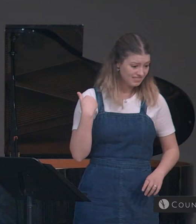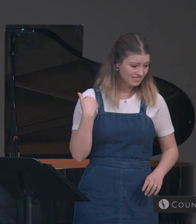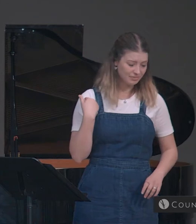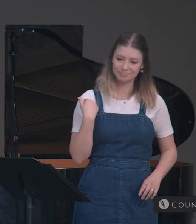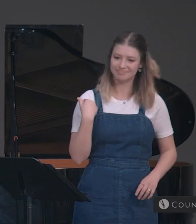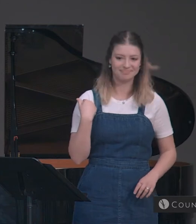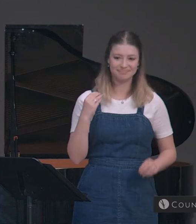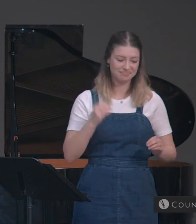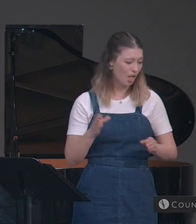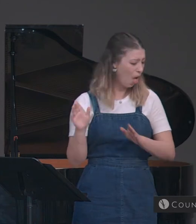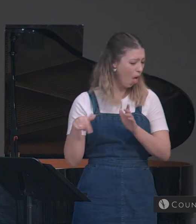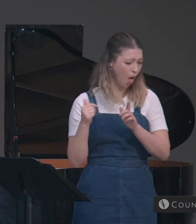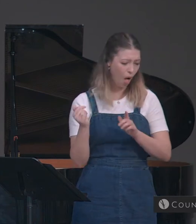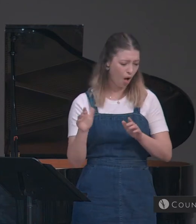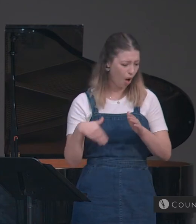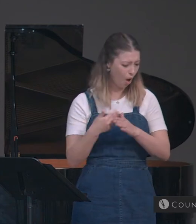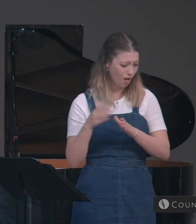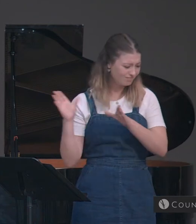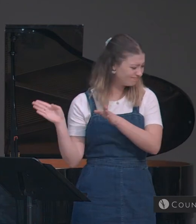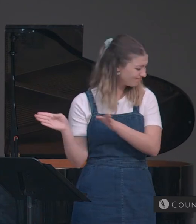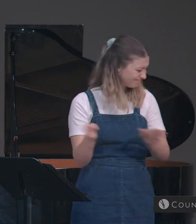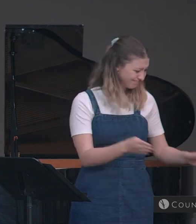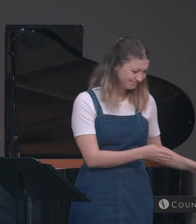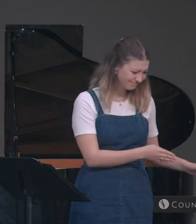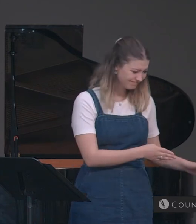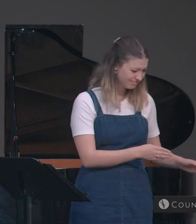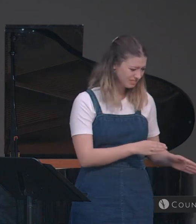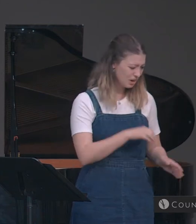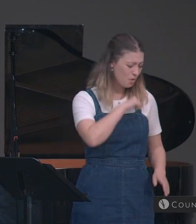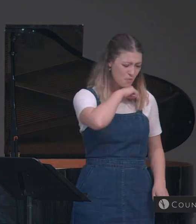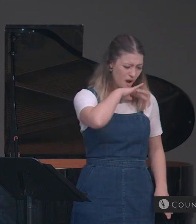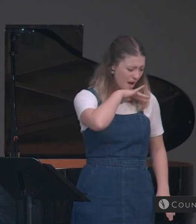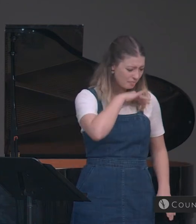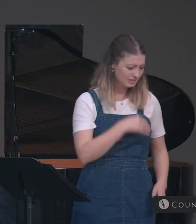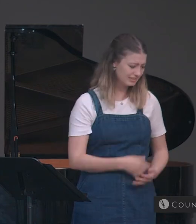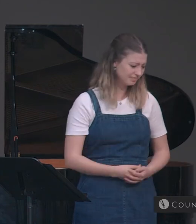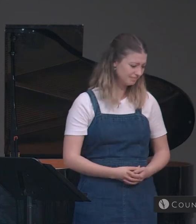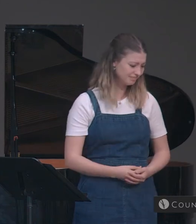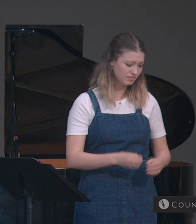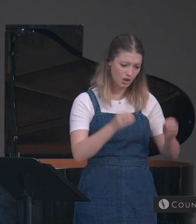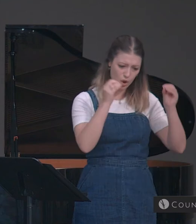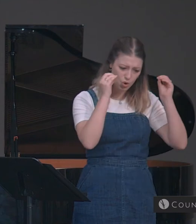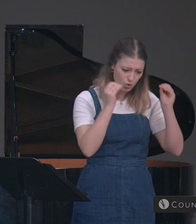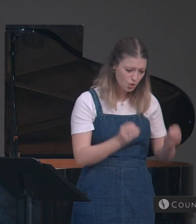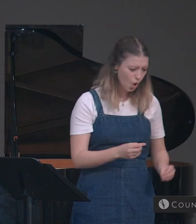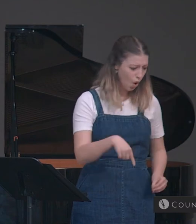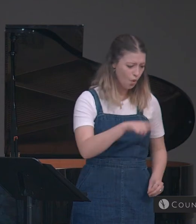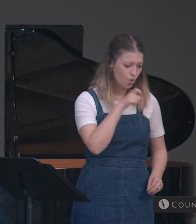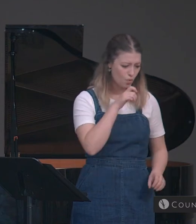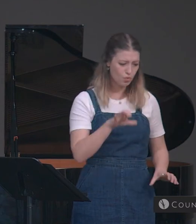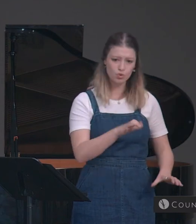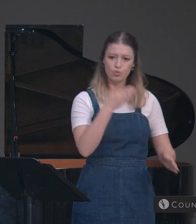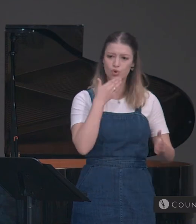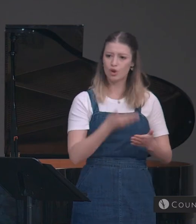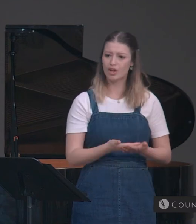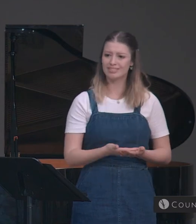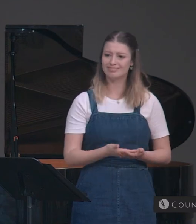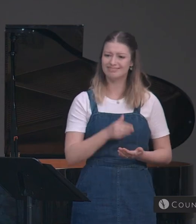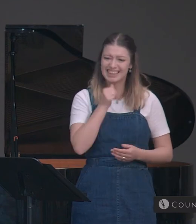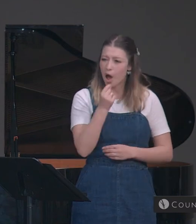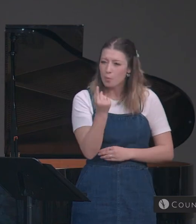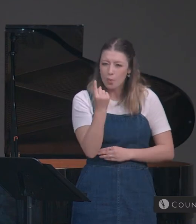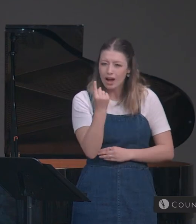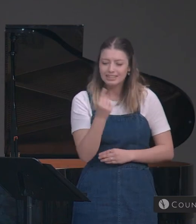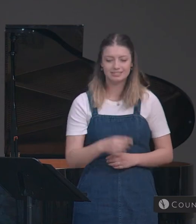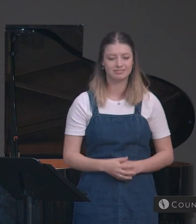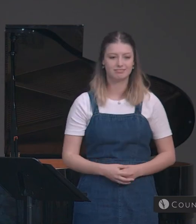turned aside. Together they have become corrupt. There is none who does good, not even